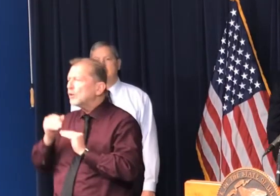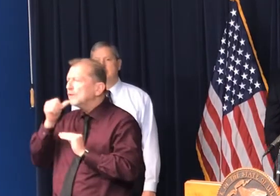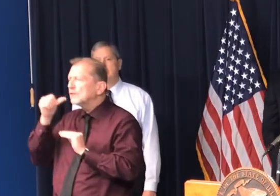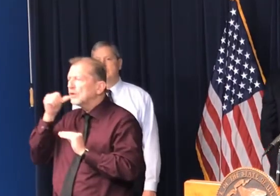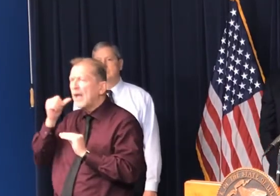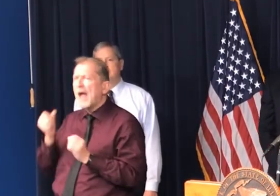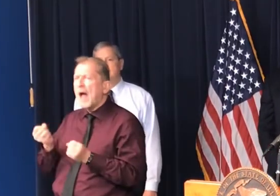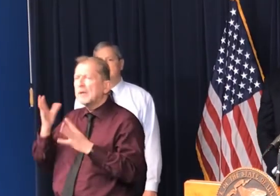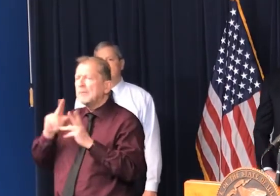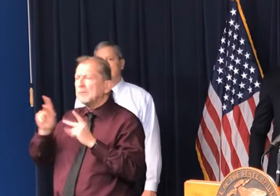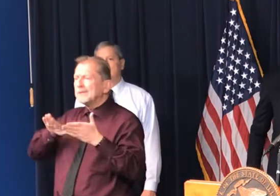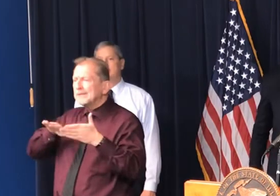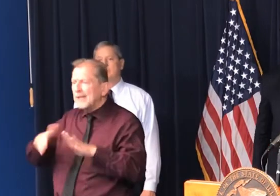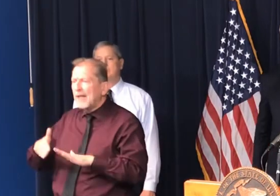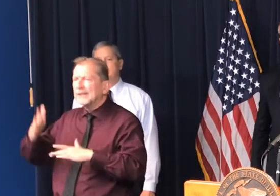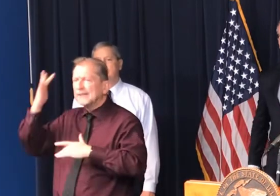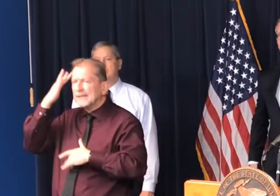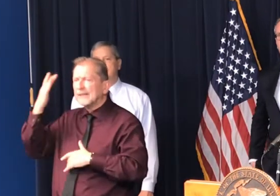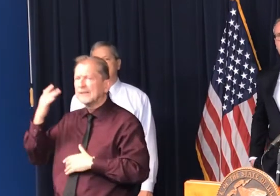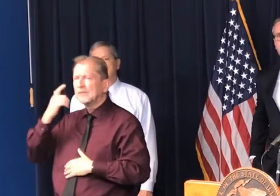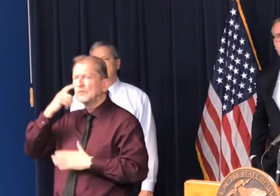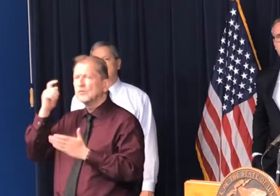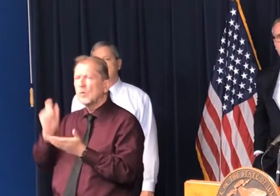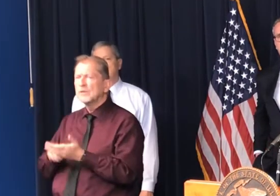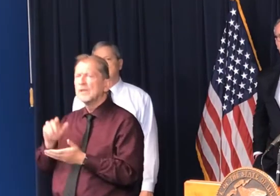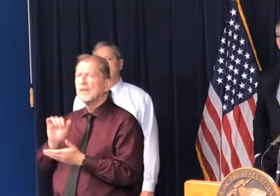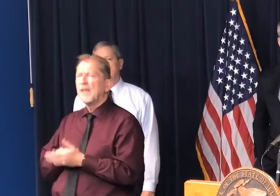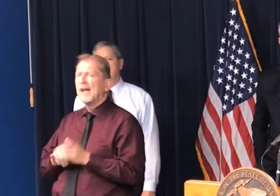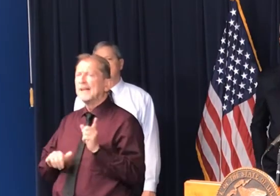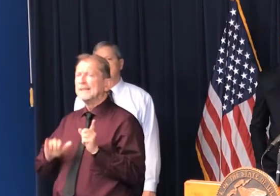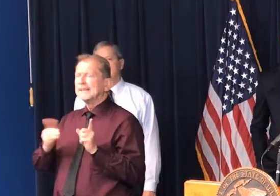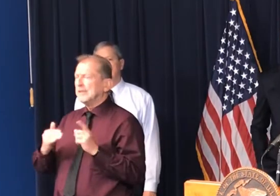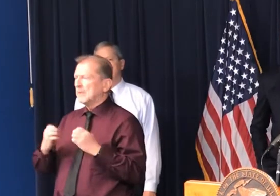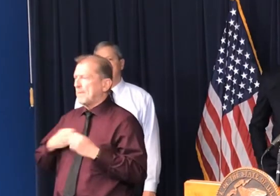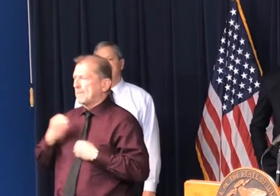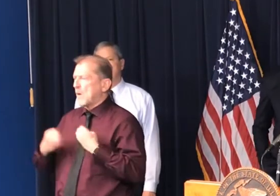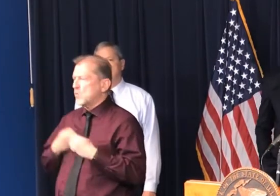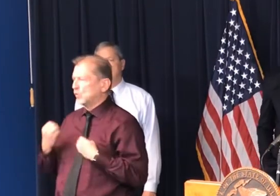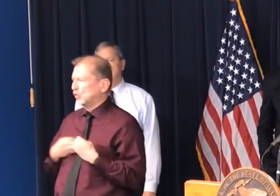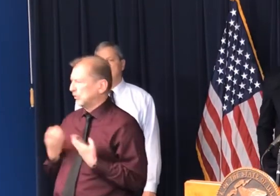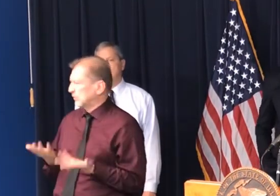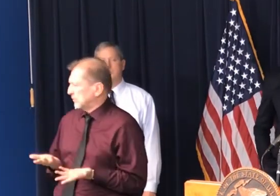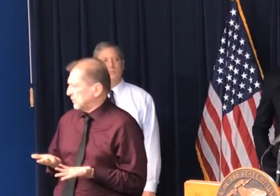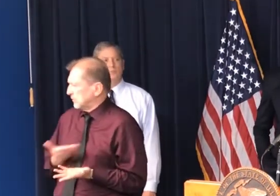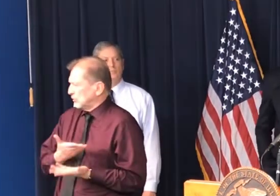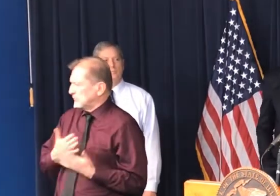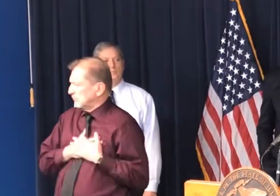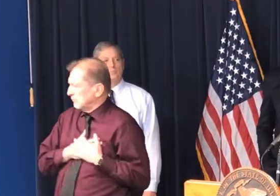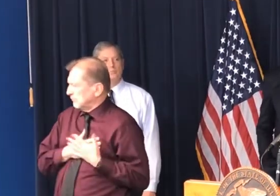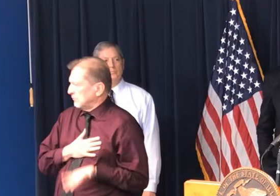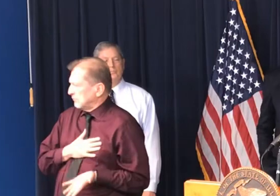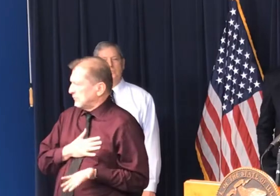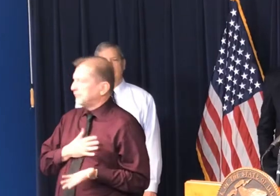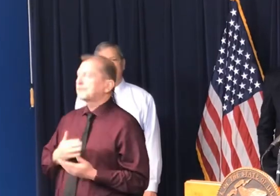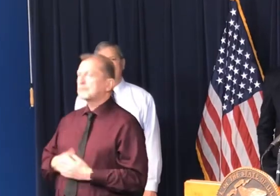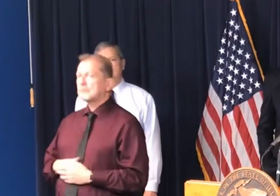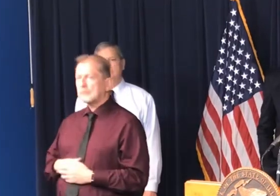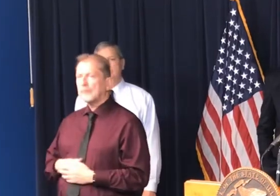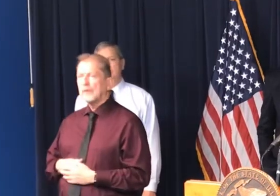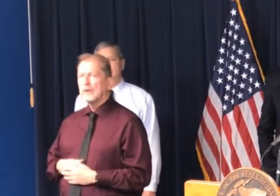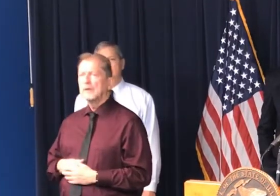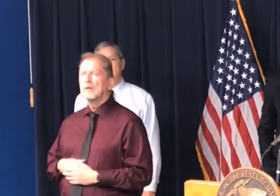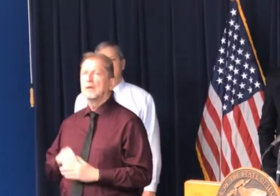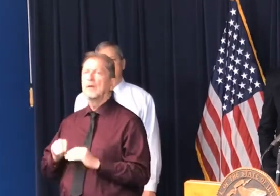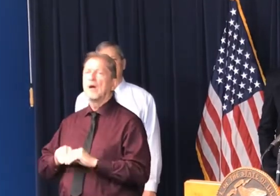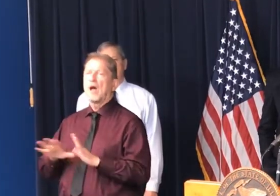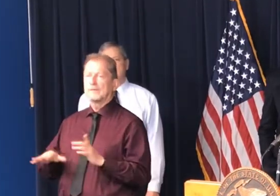figures yesterday on the deaths and the numbers that went up, I could sense there was some real emotion. And I can see this seems to be,